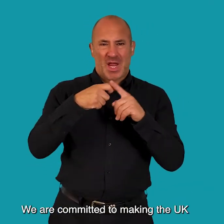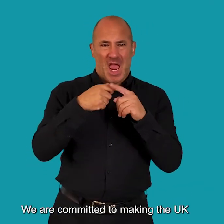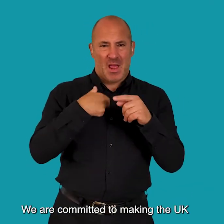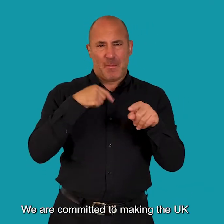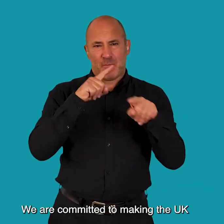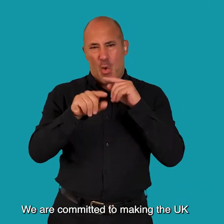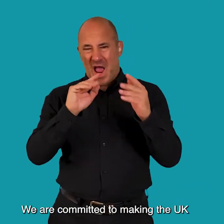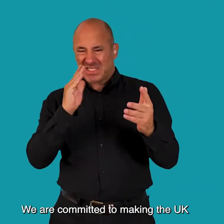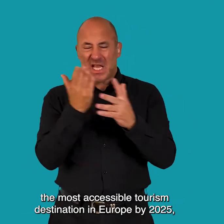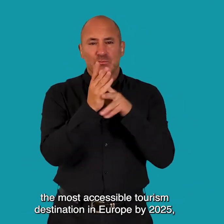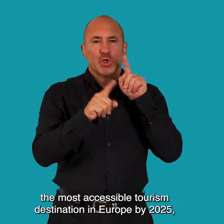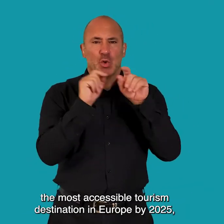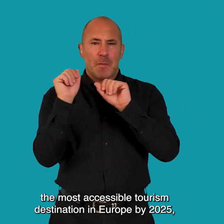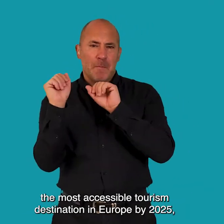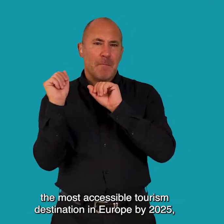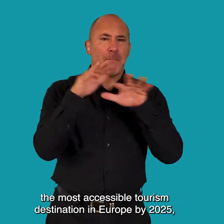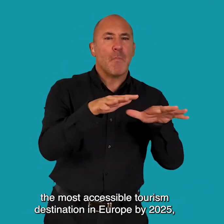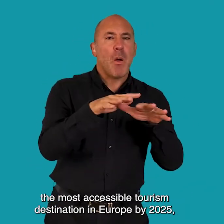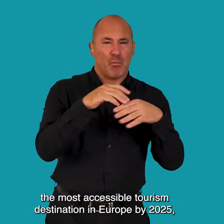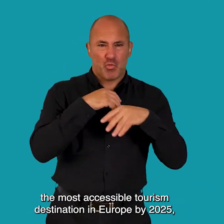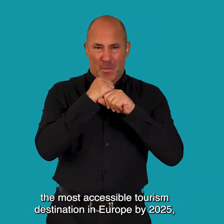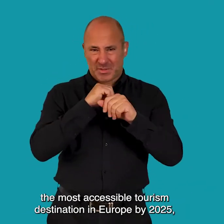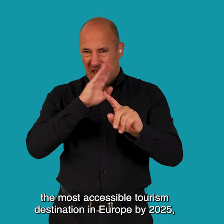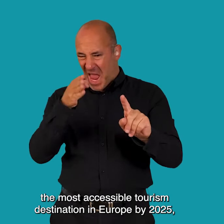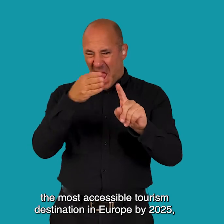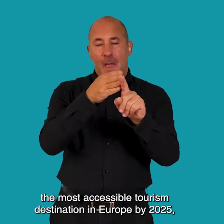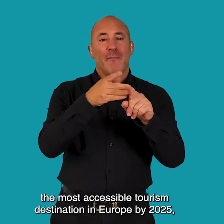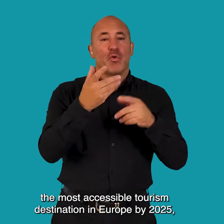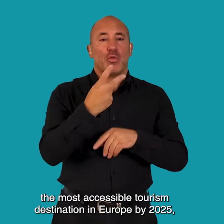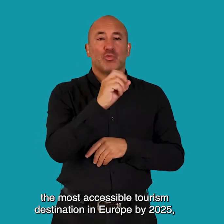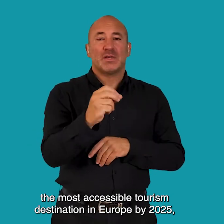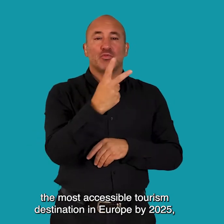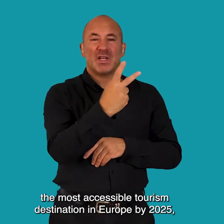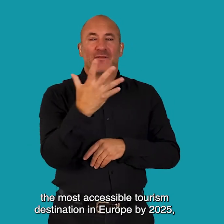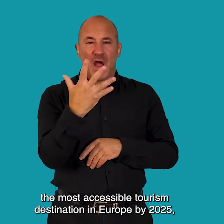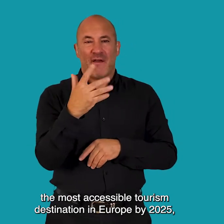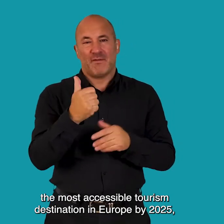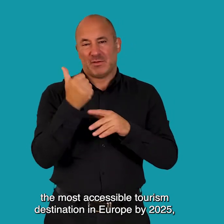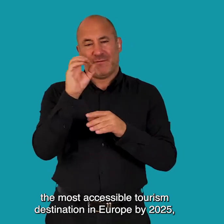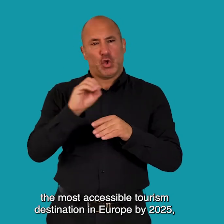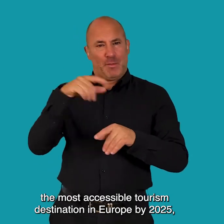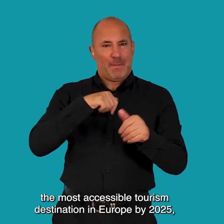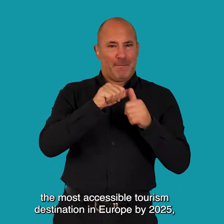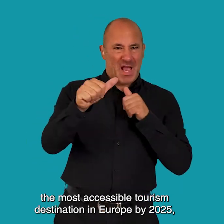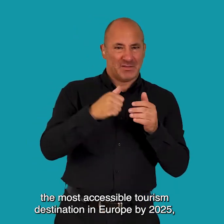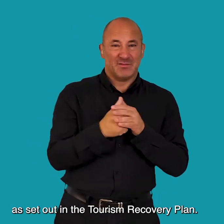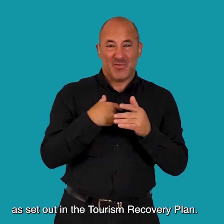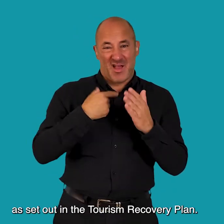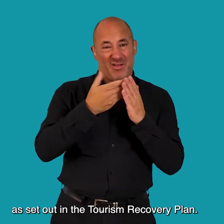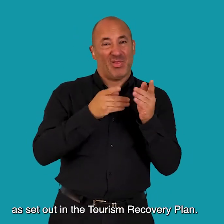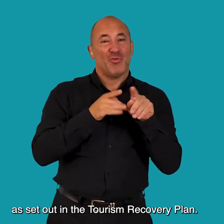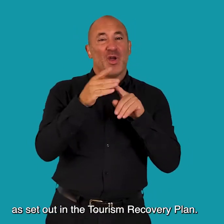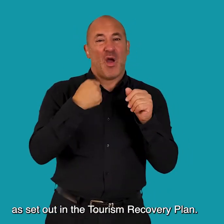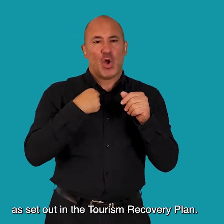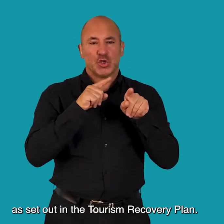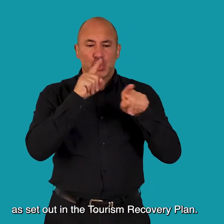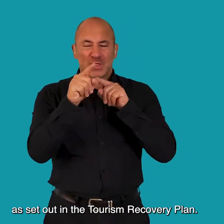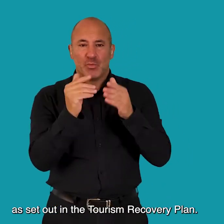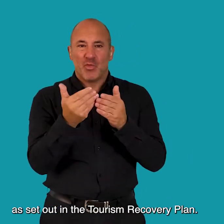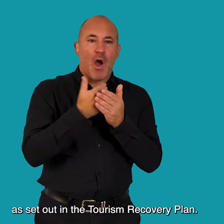making the UK the most accessible tourism destination in Europe by 2025, as set out in the Tourism